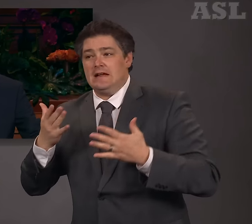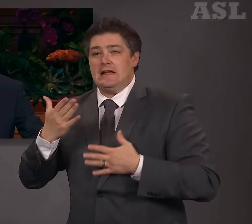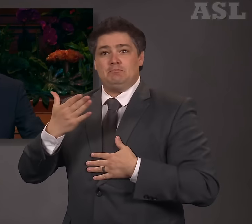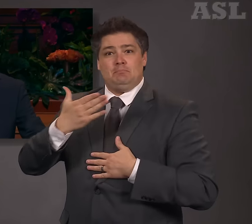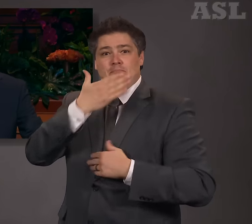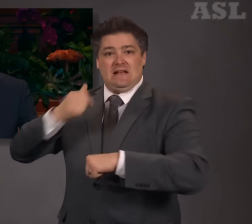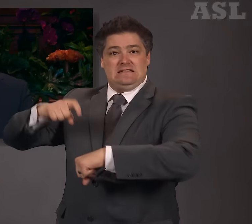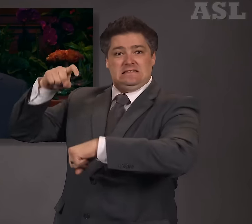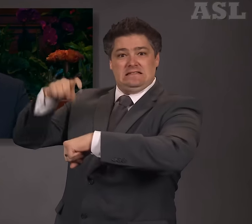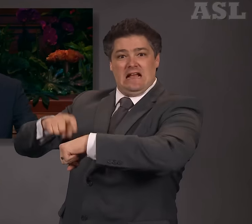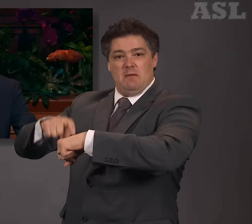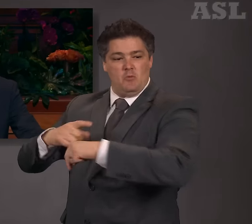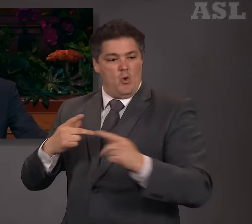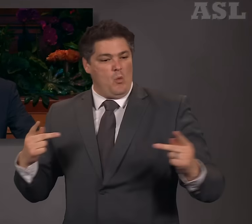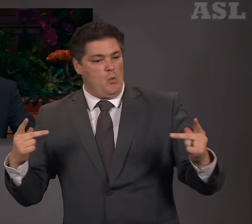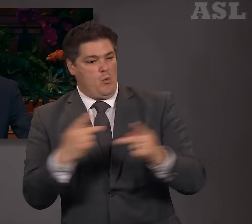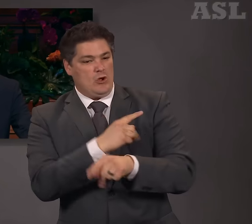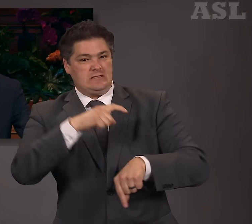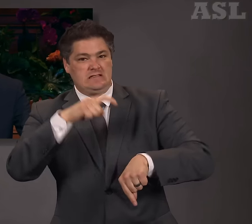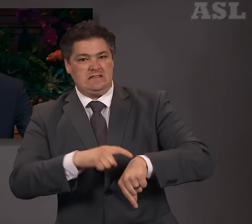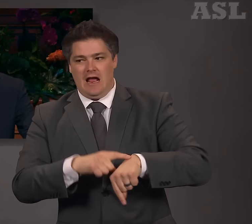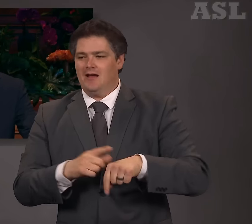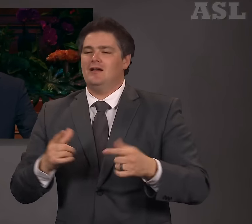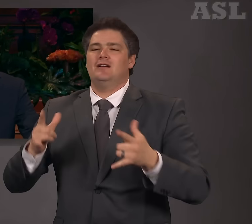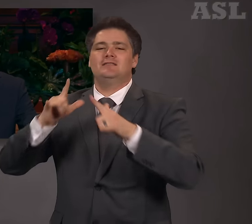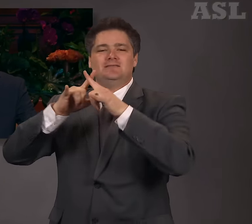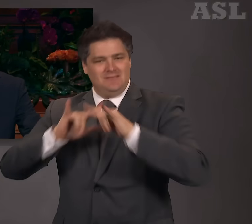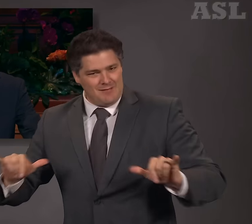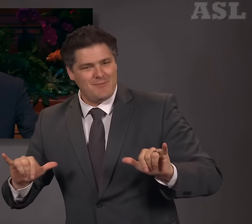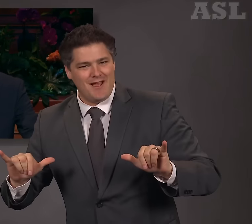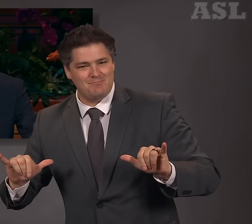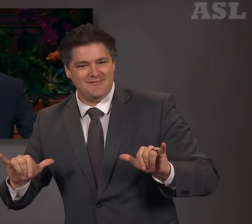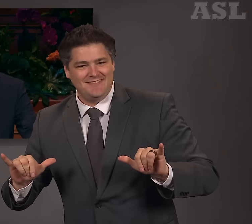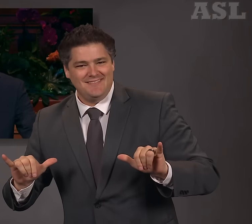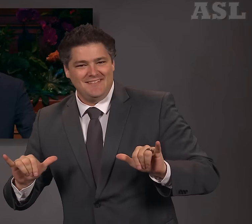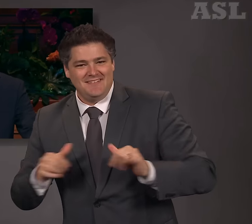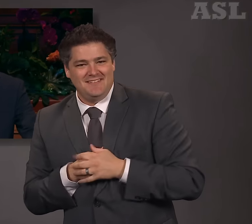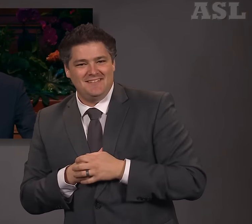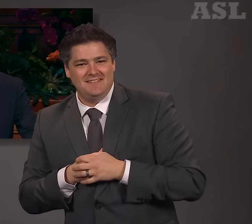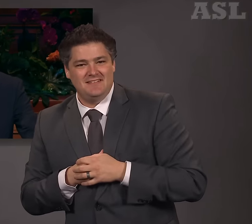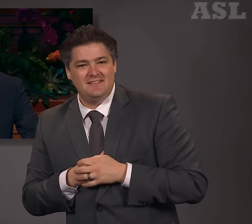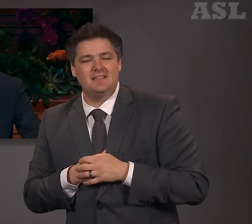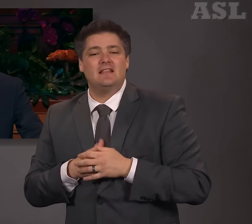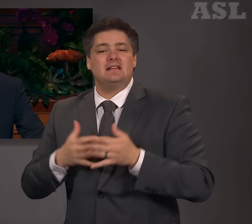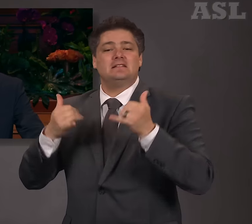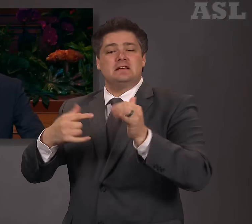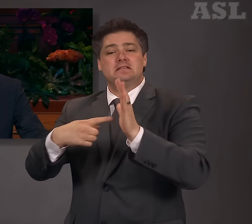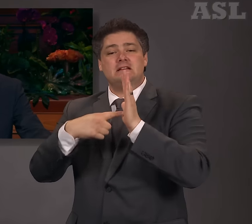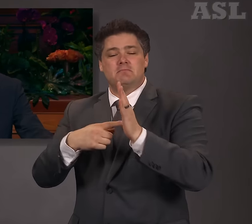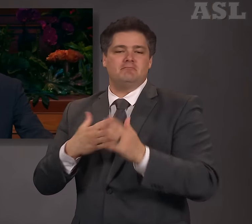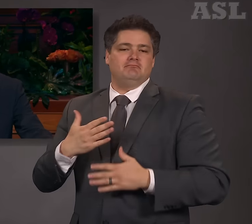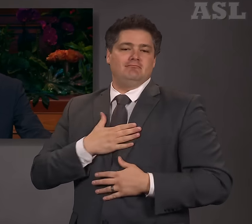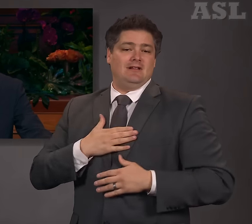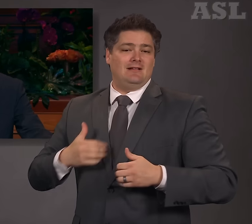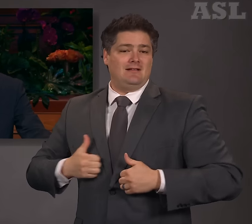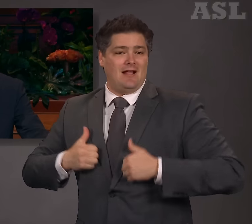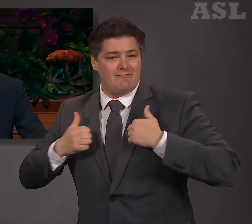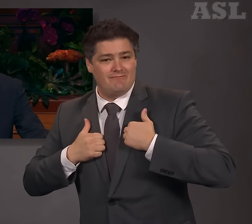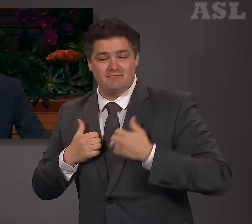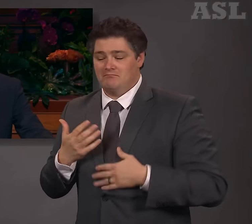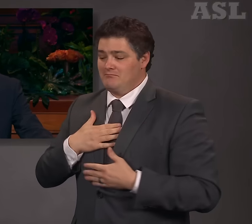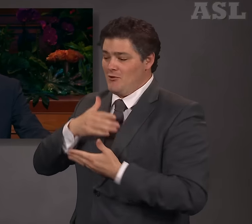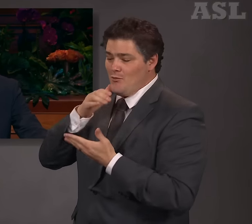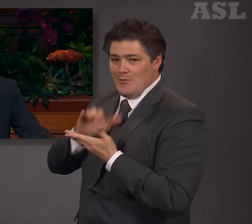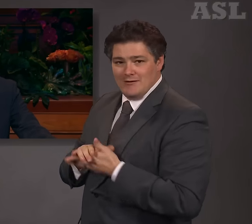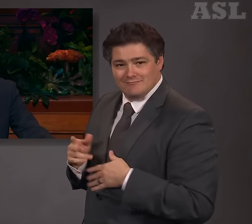an example from our own life. Getting married, forming a family, and having children brought to us the greatest moments of joy we